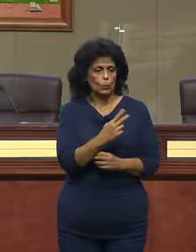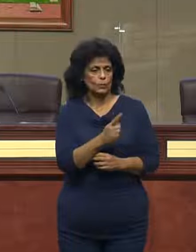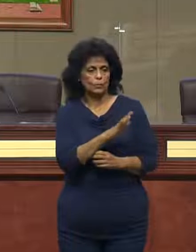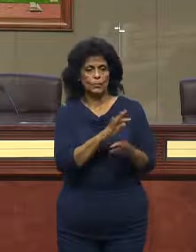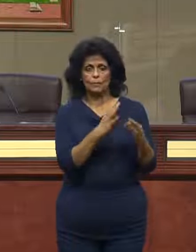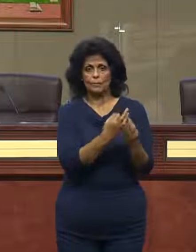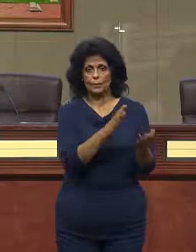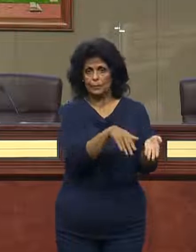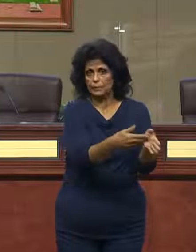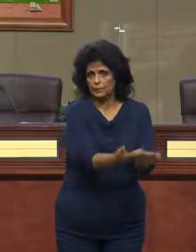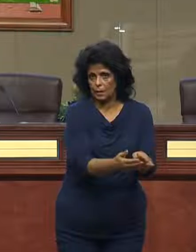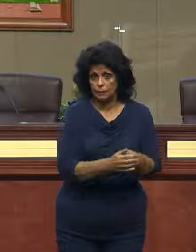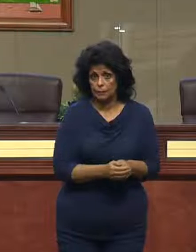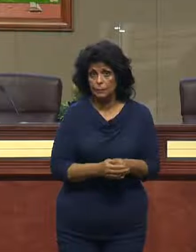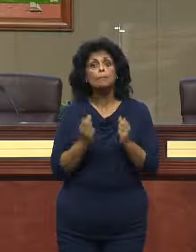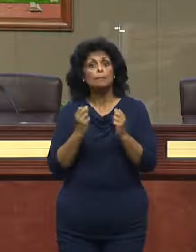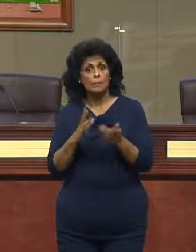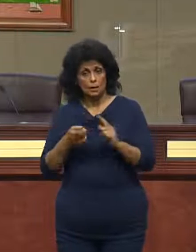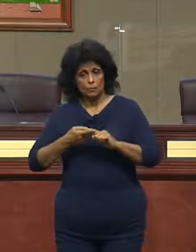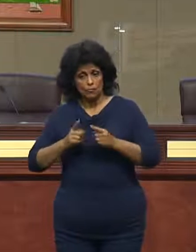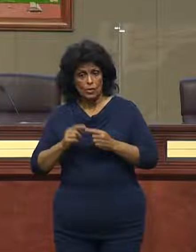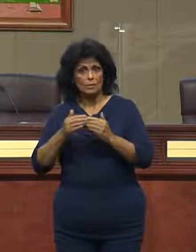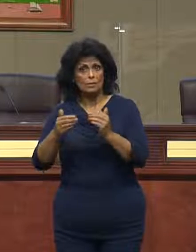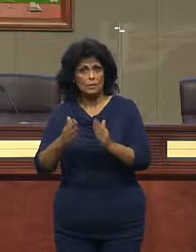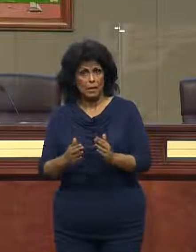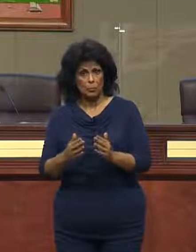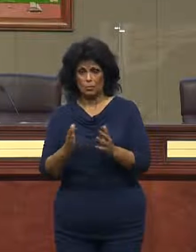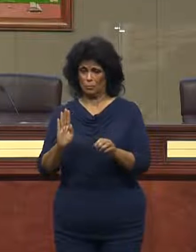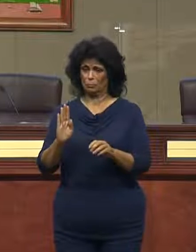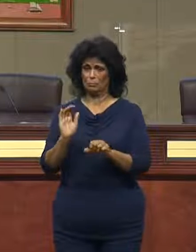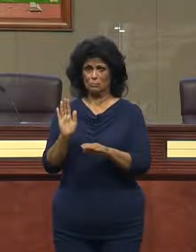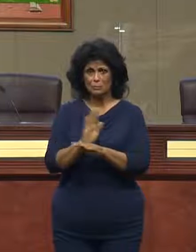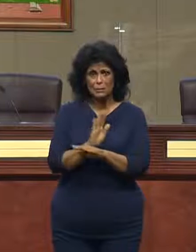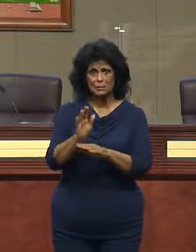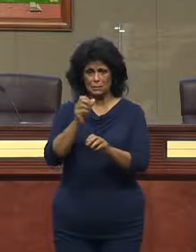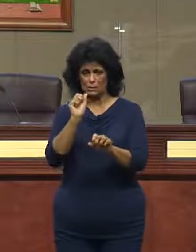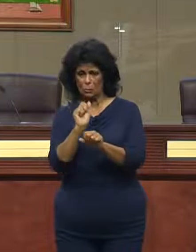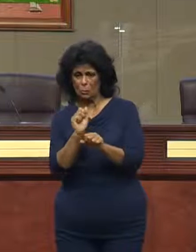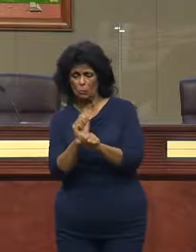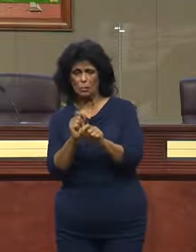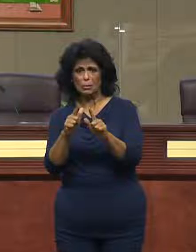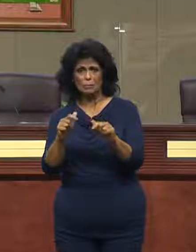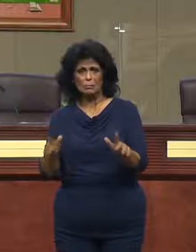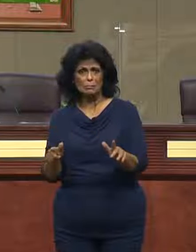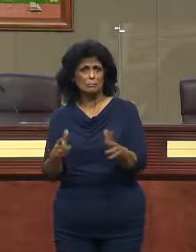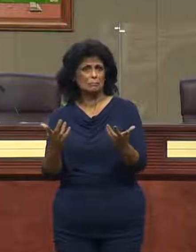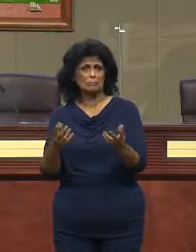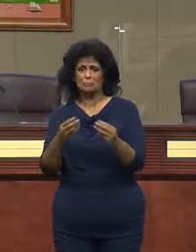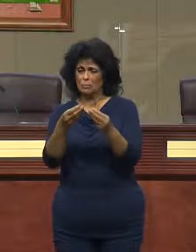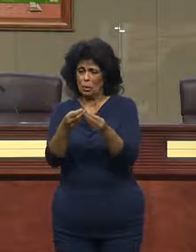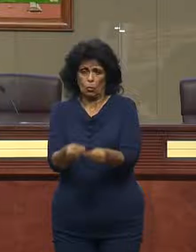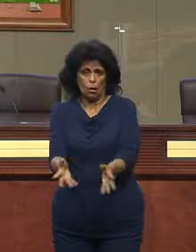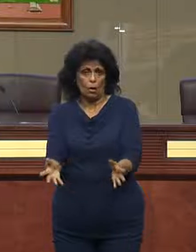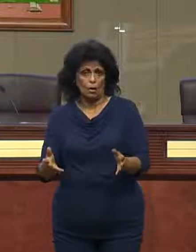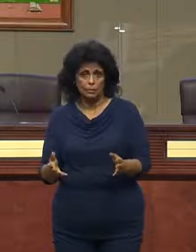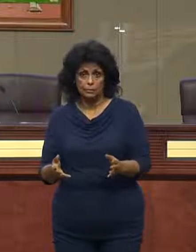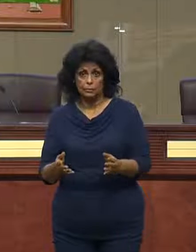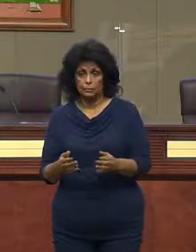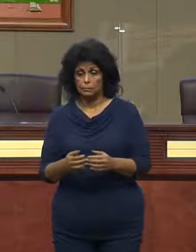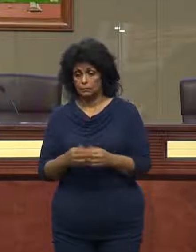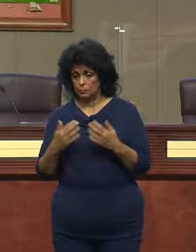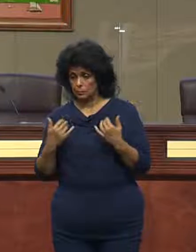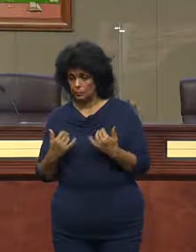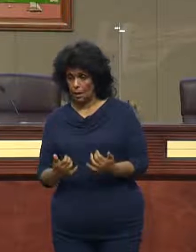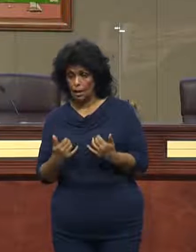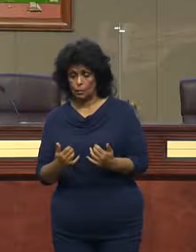friends and neighbors lost their livelihoods. While we are not out of the woods yet, I want to thank our